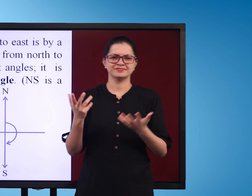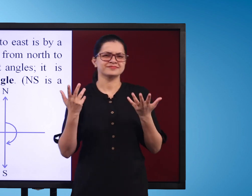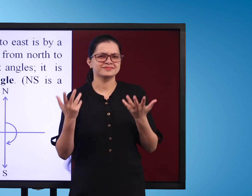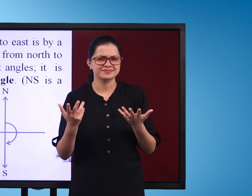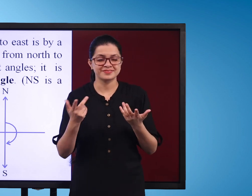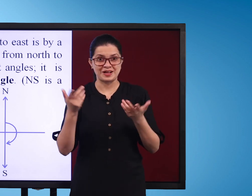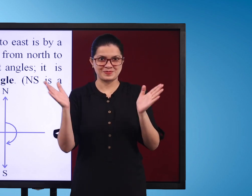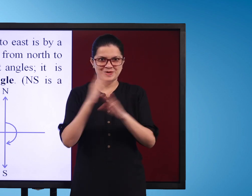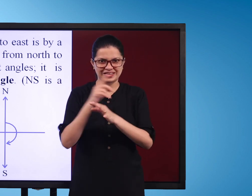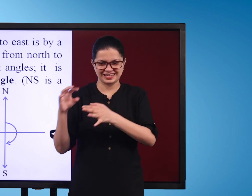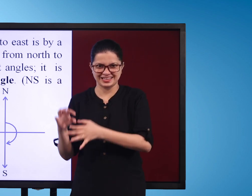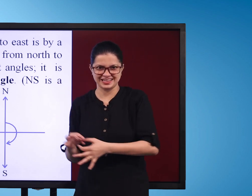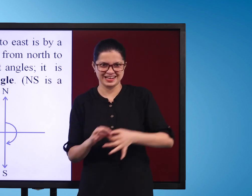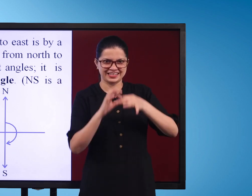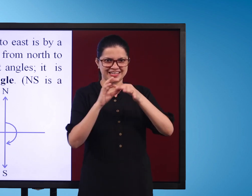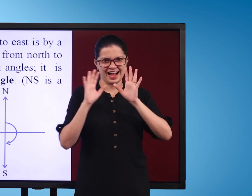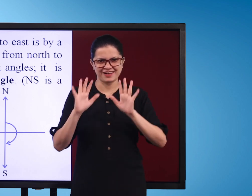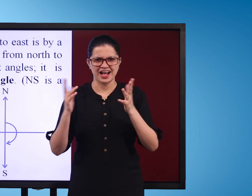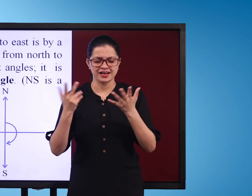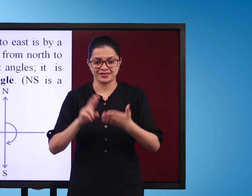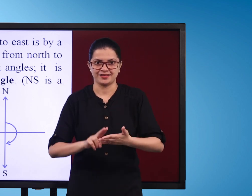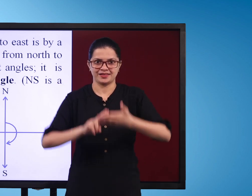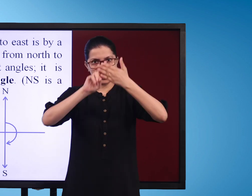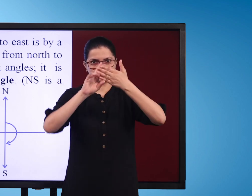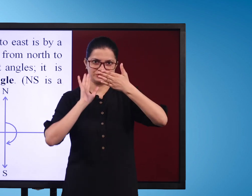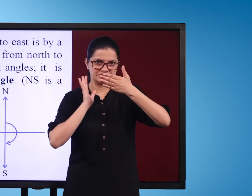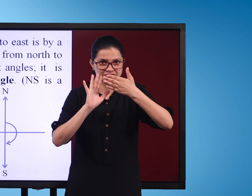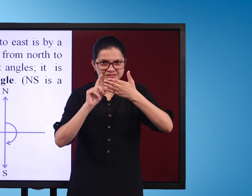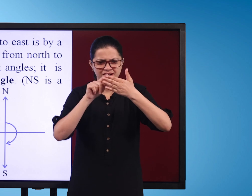The turn from north to east is by a right angle.